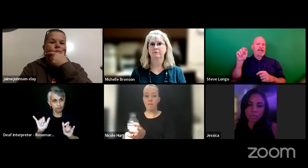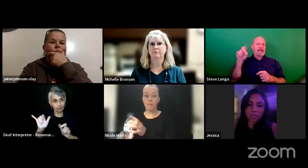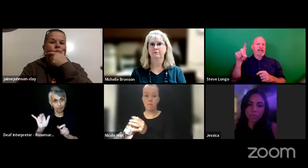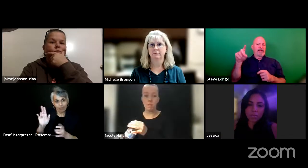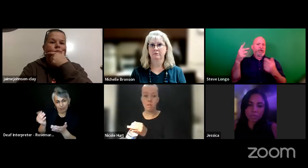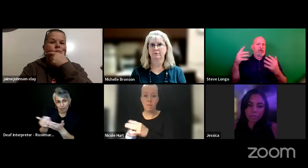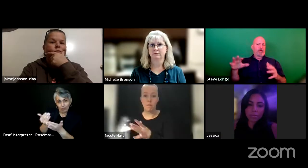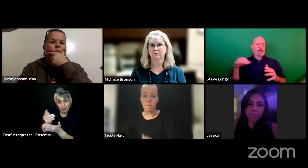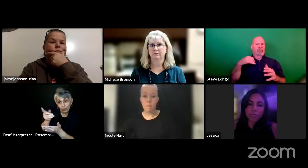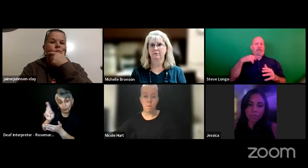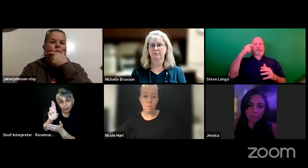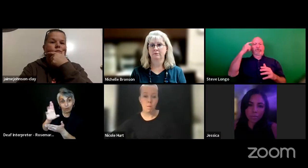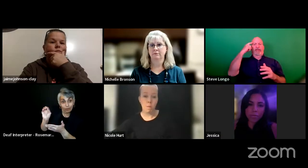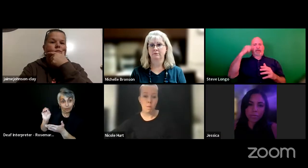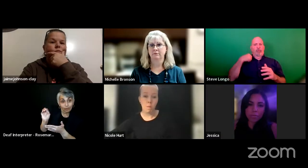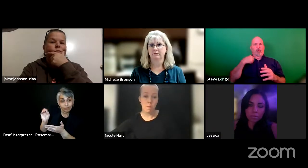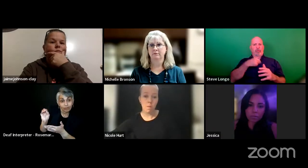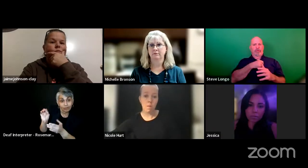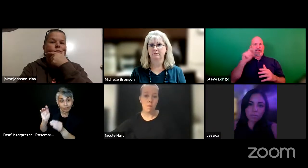be conducted.